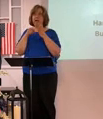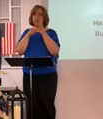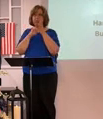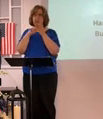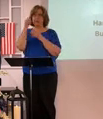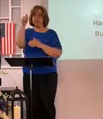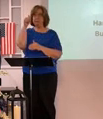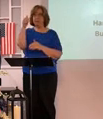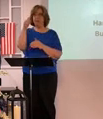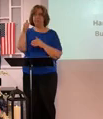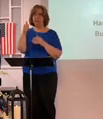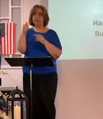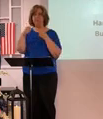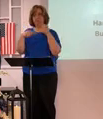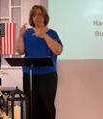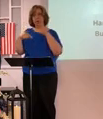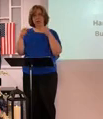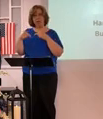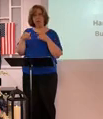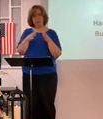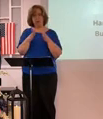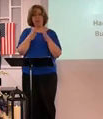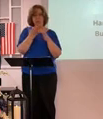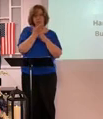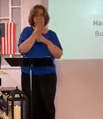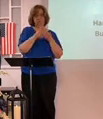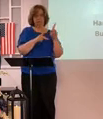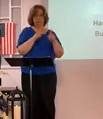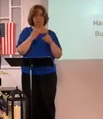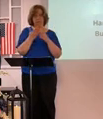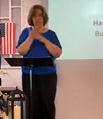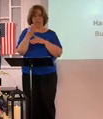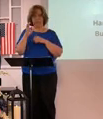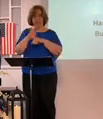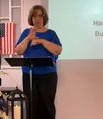many ways through the people, through the church.